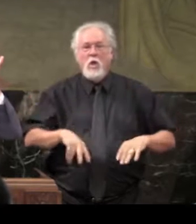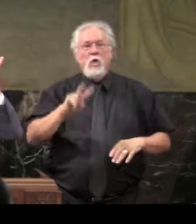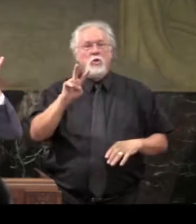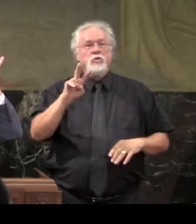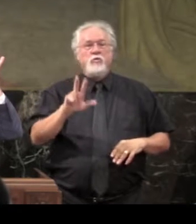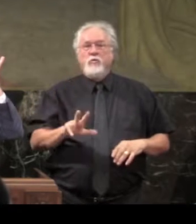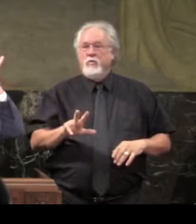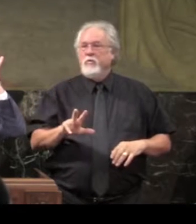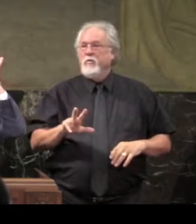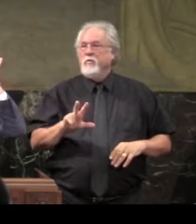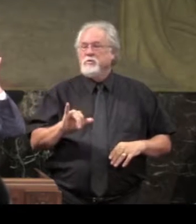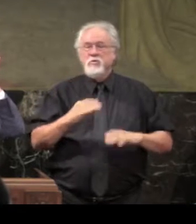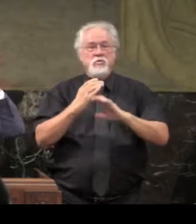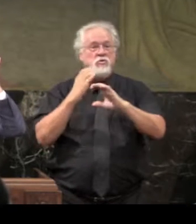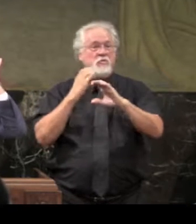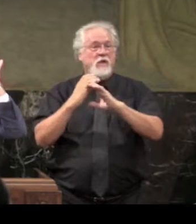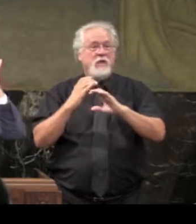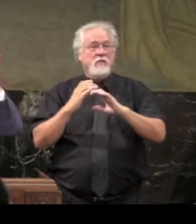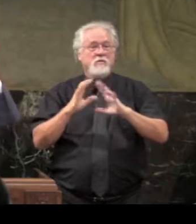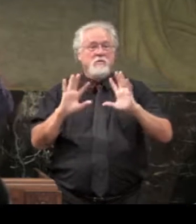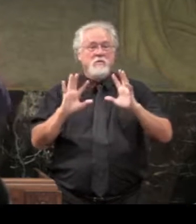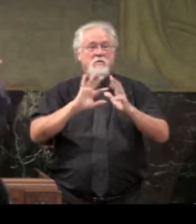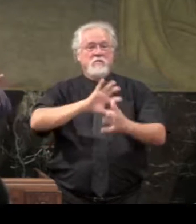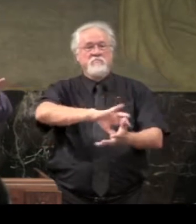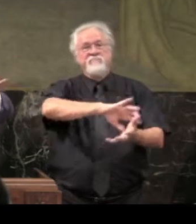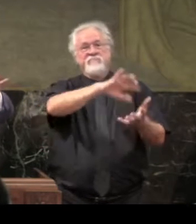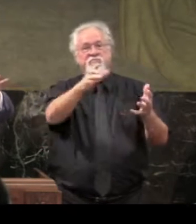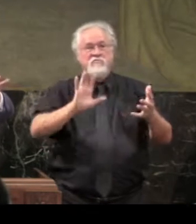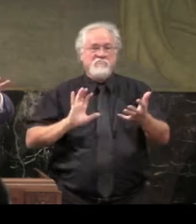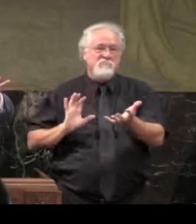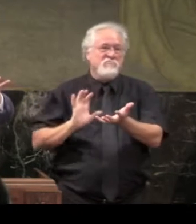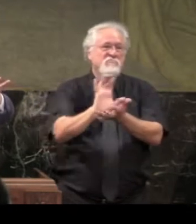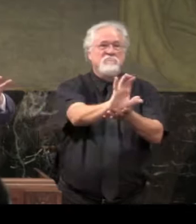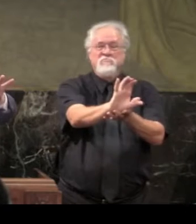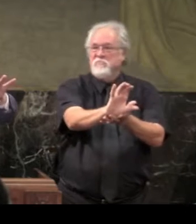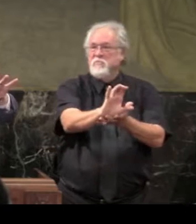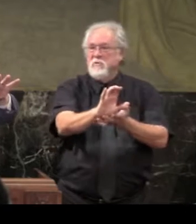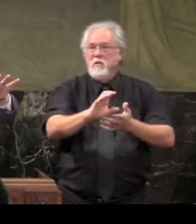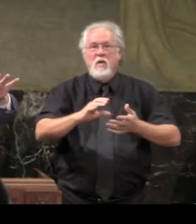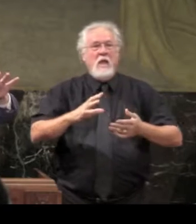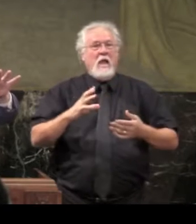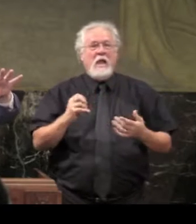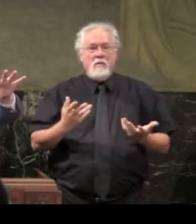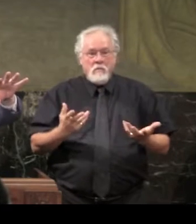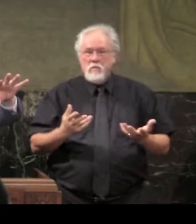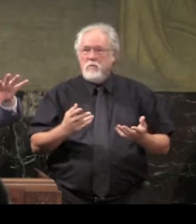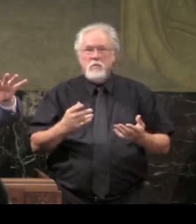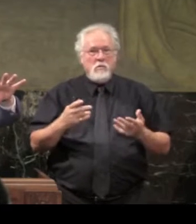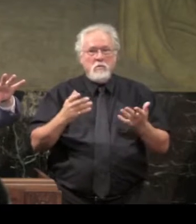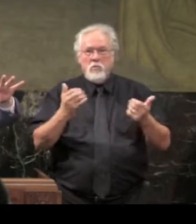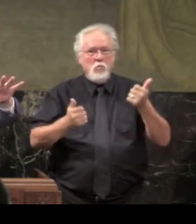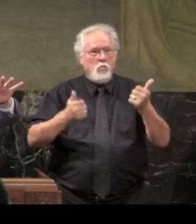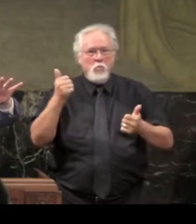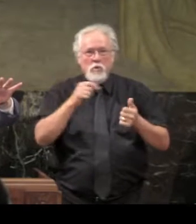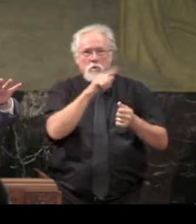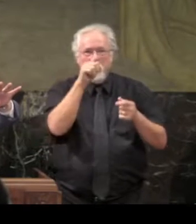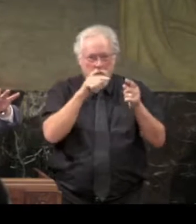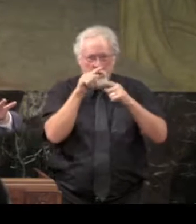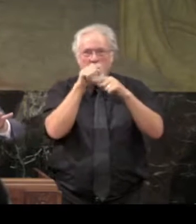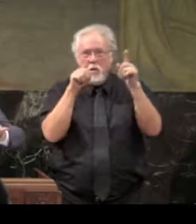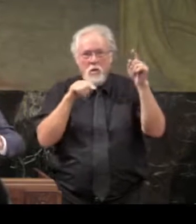2/3 of the travel trailers were in one big heap at the far end of the park, and you couldn't tell what was what.